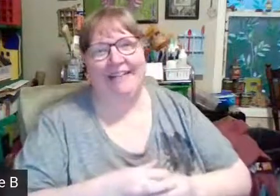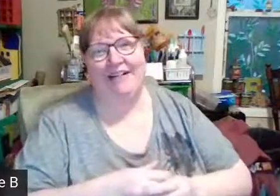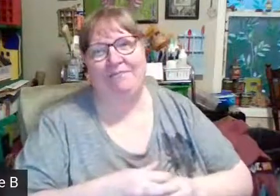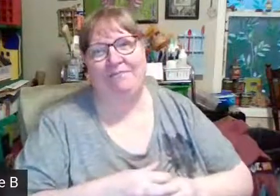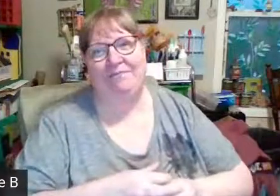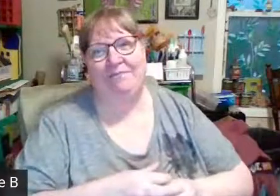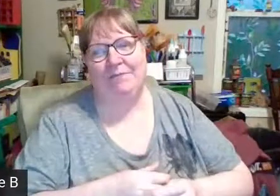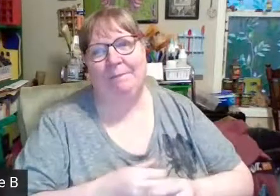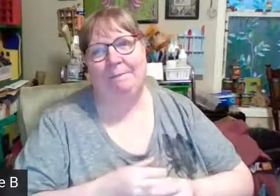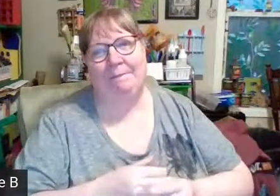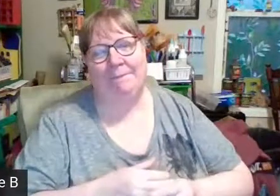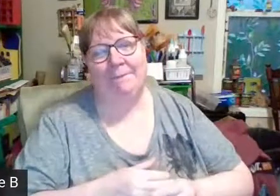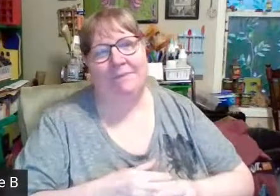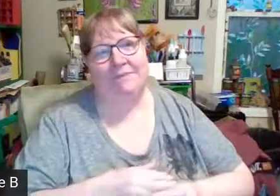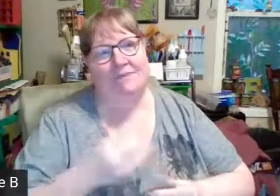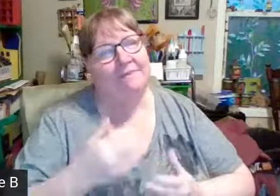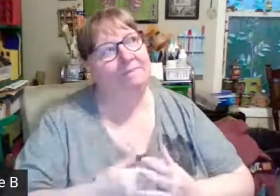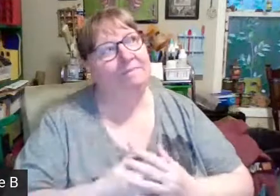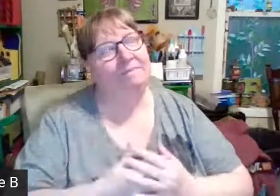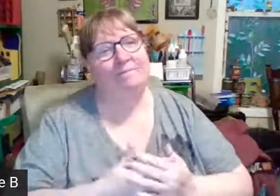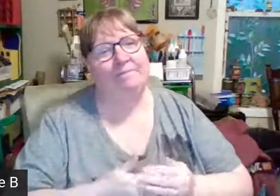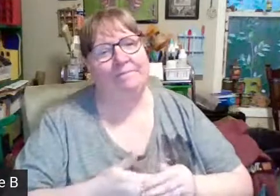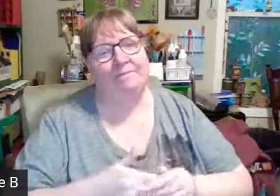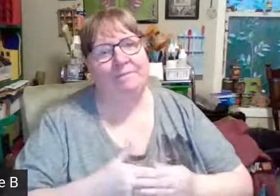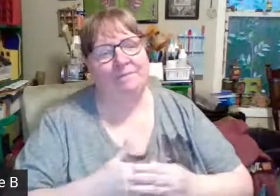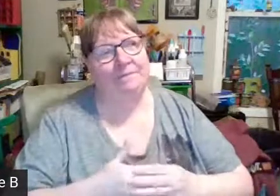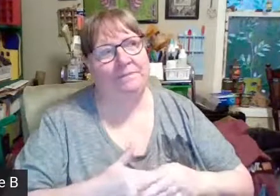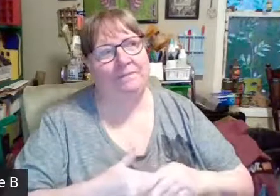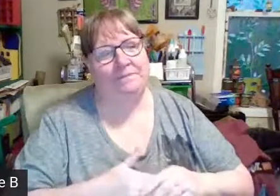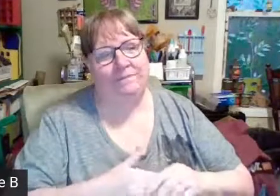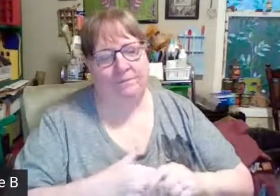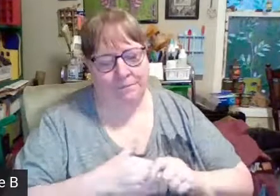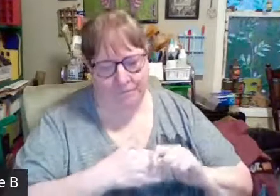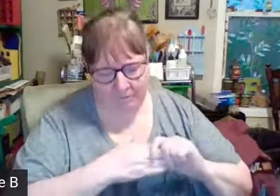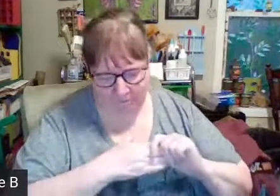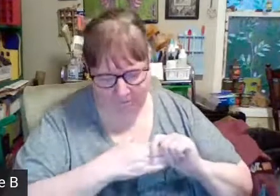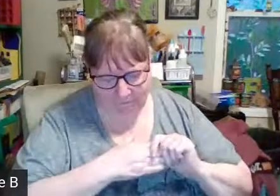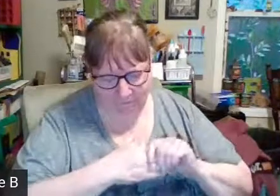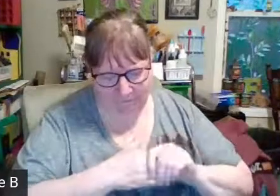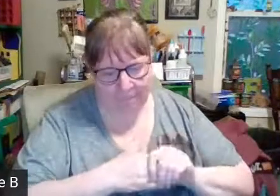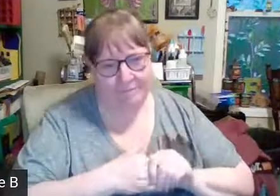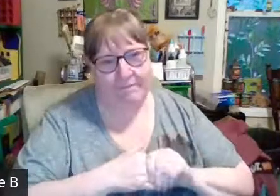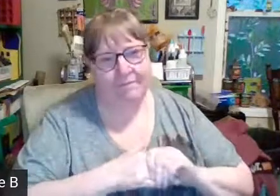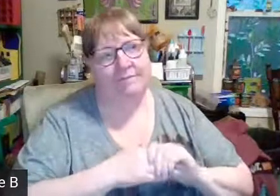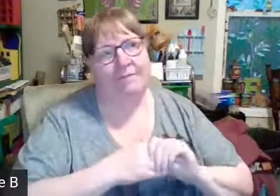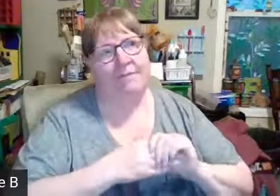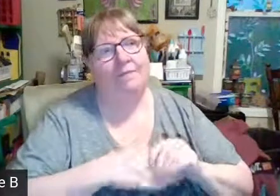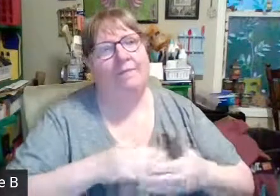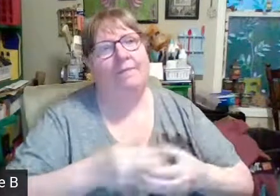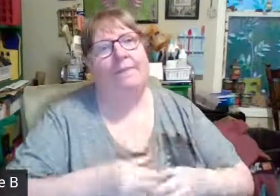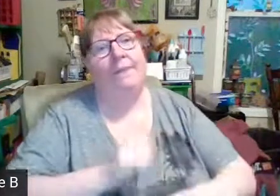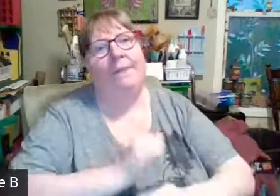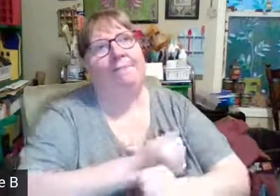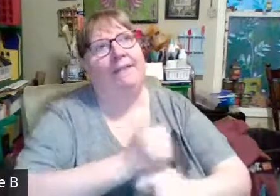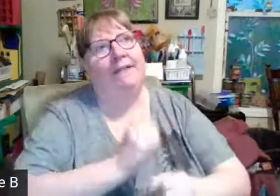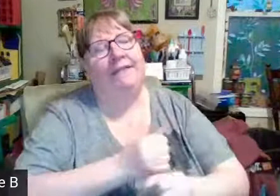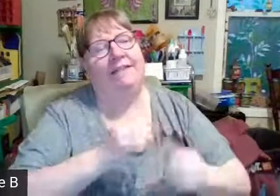I think that doing the making the bags for the hardest is one